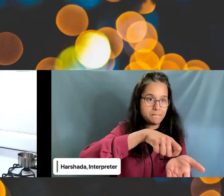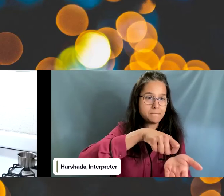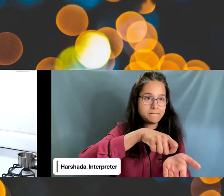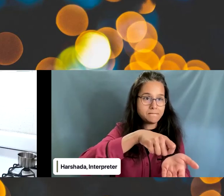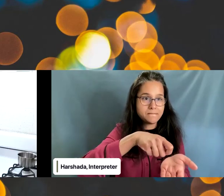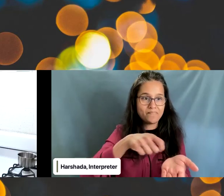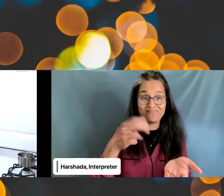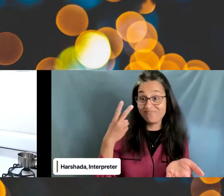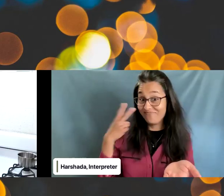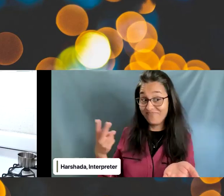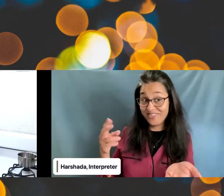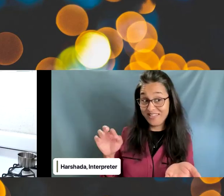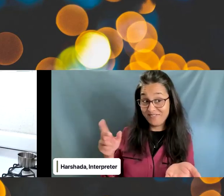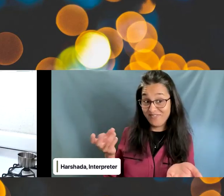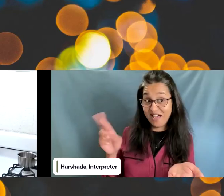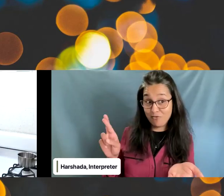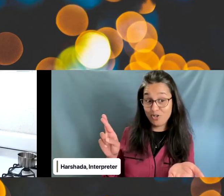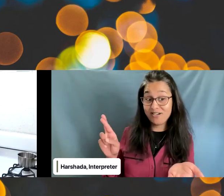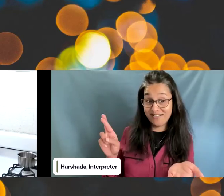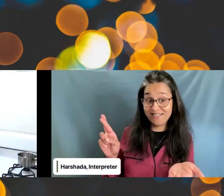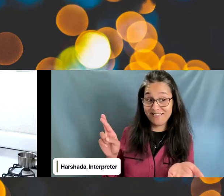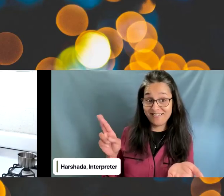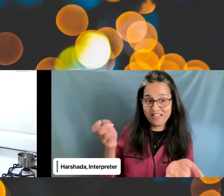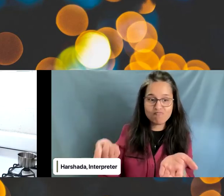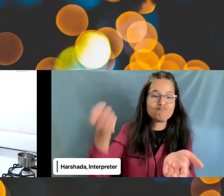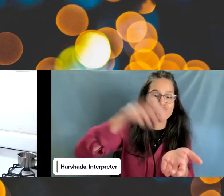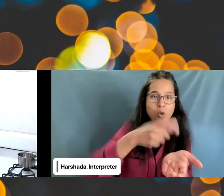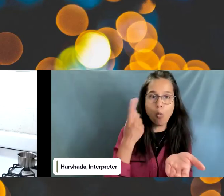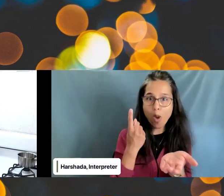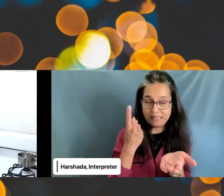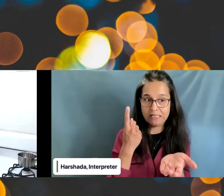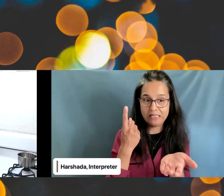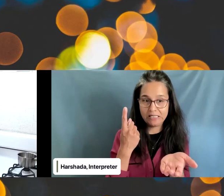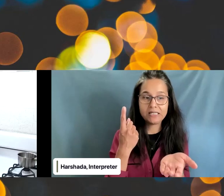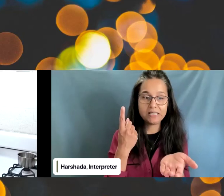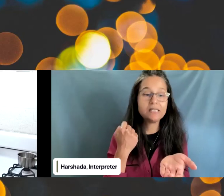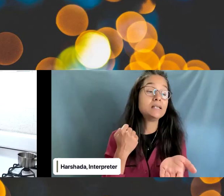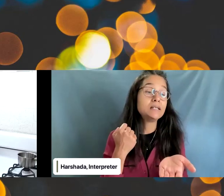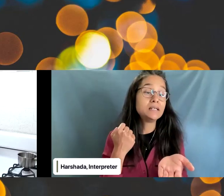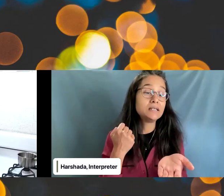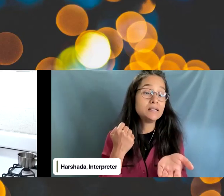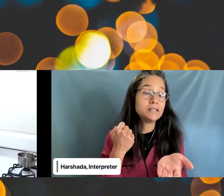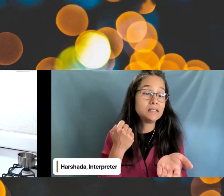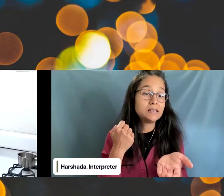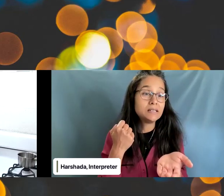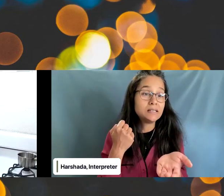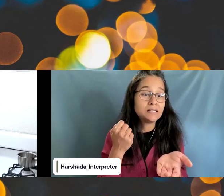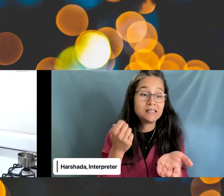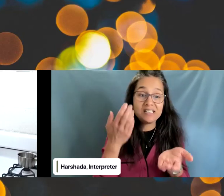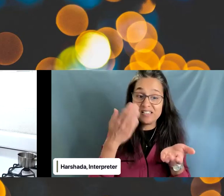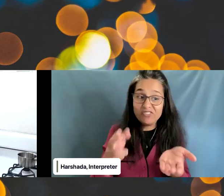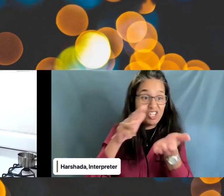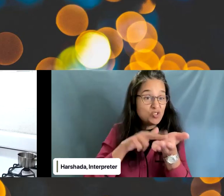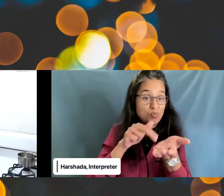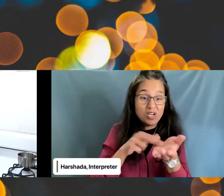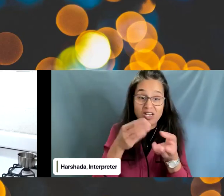The flour in the mixing bowl. There we go. And while your butter is melting away, make sure you keep an eye on your butter.